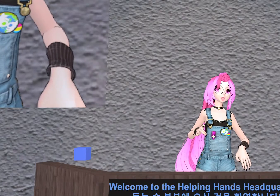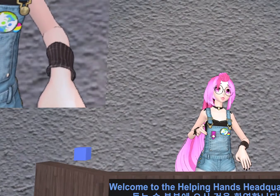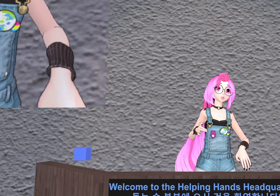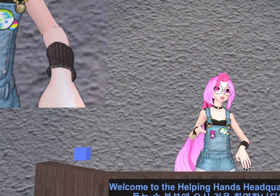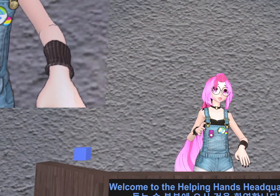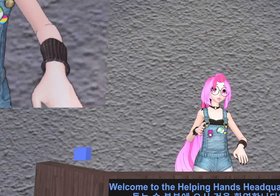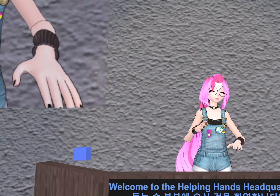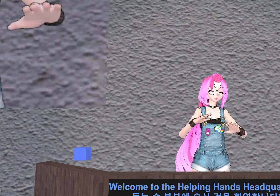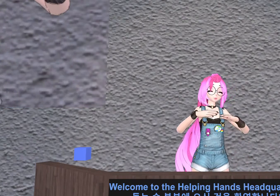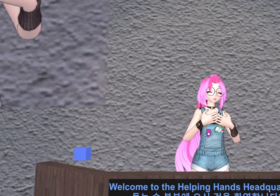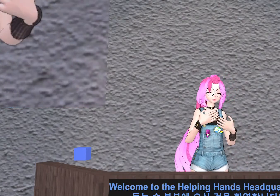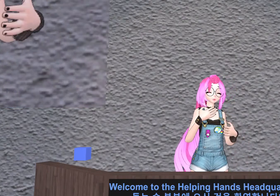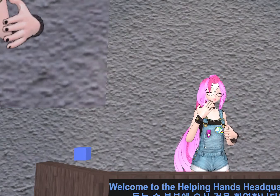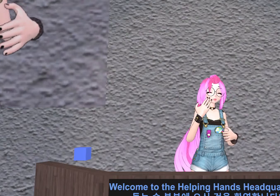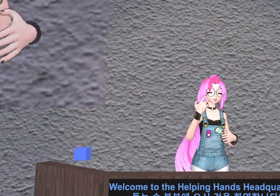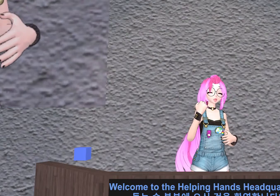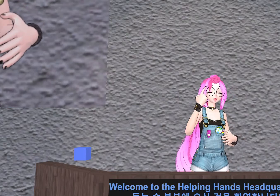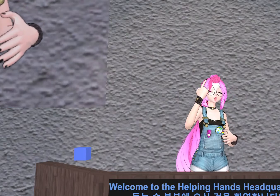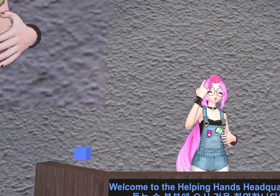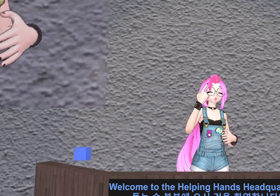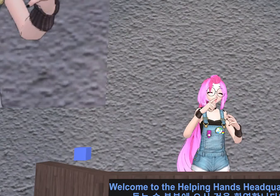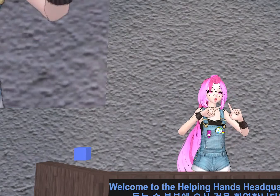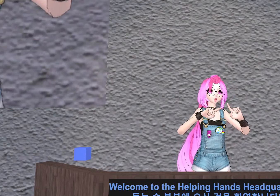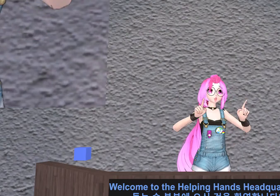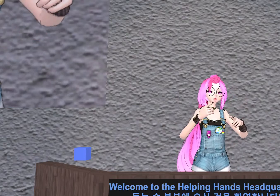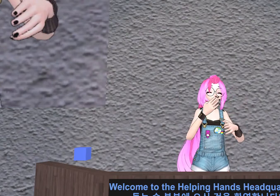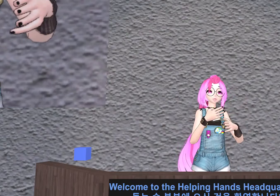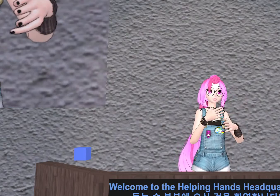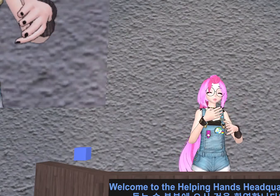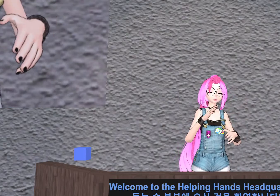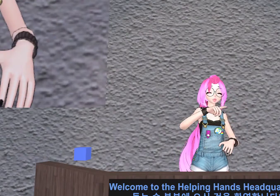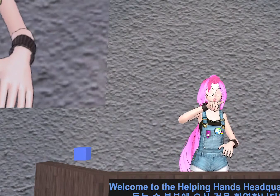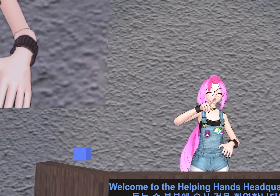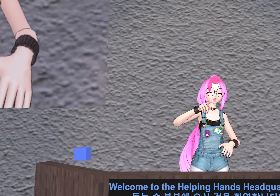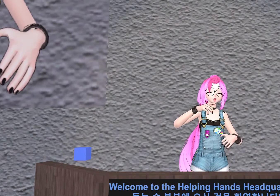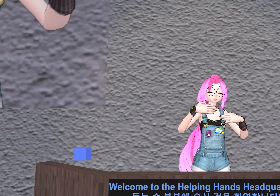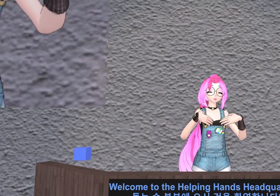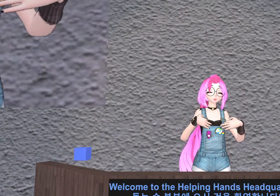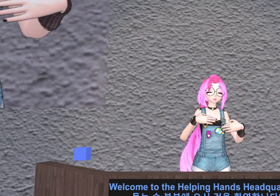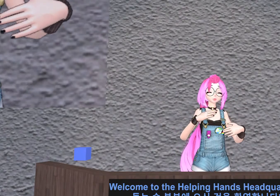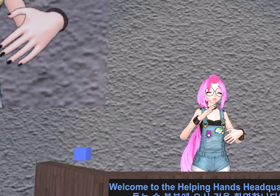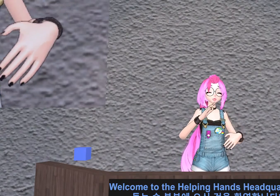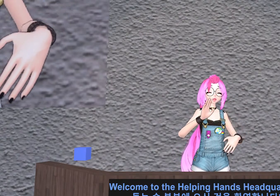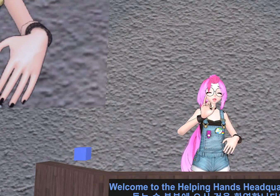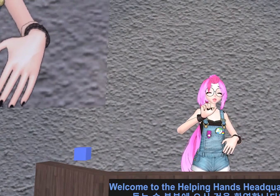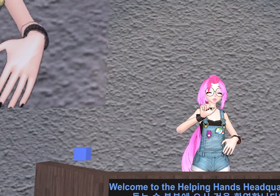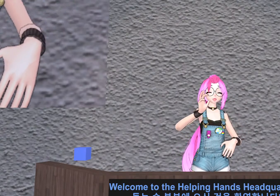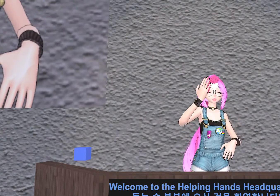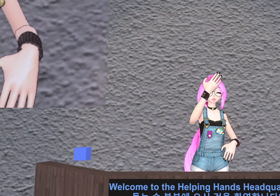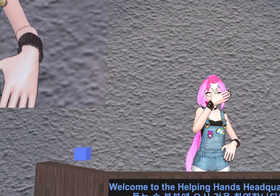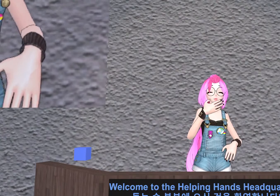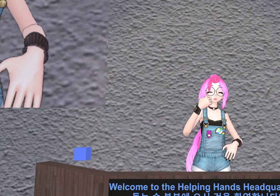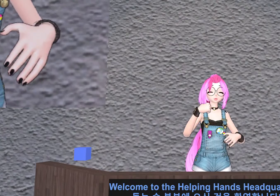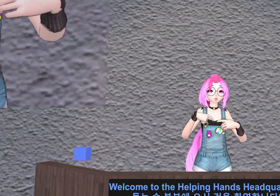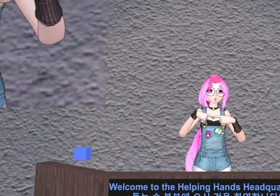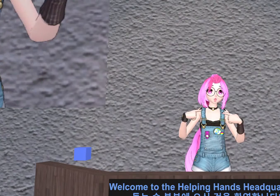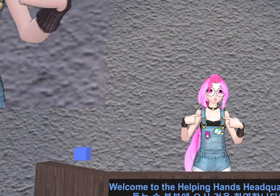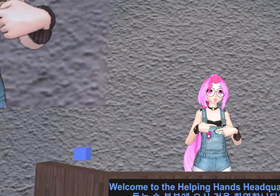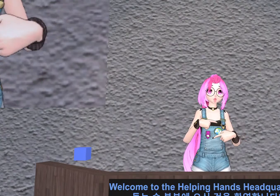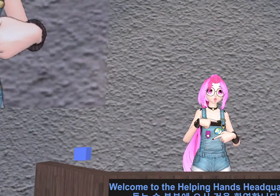So, Commander asked, how do you tell the difference between they have